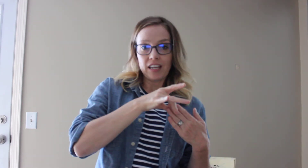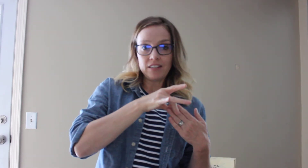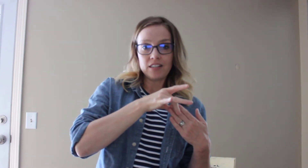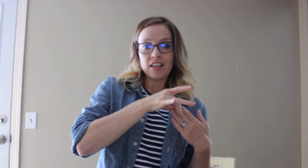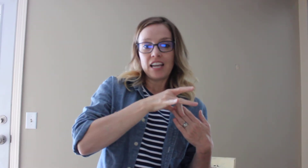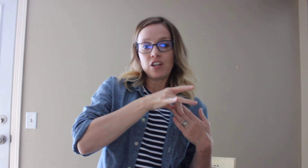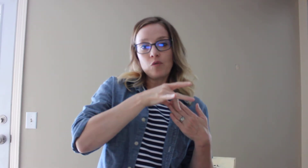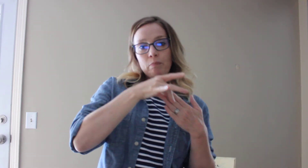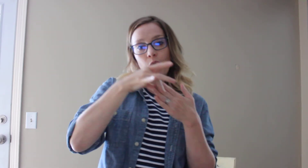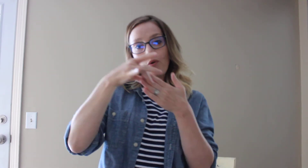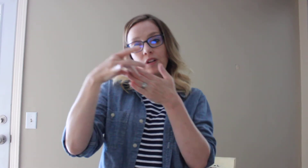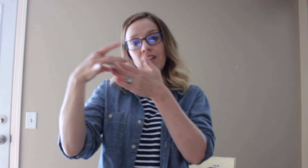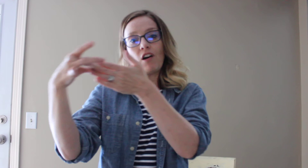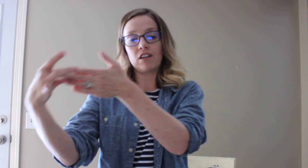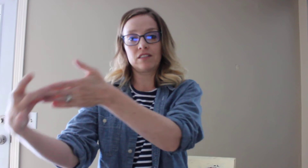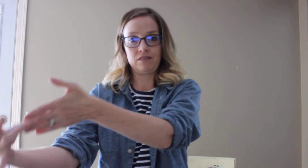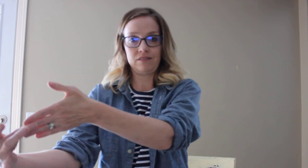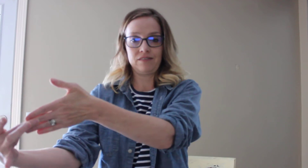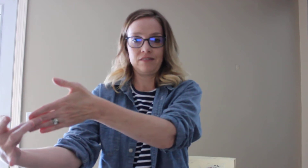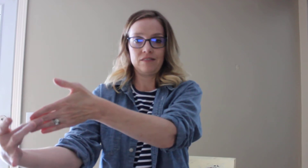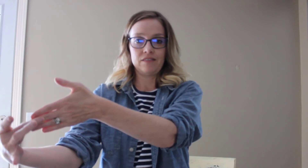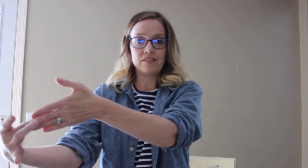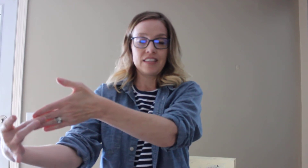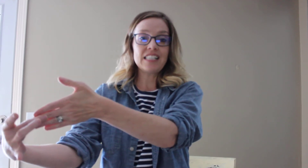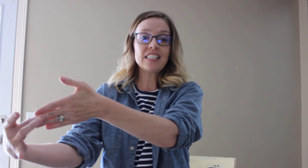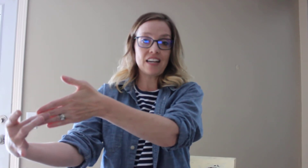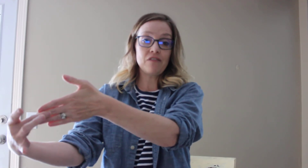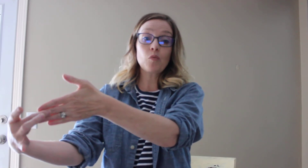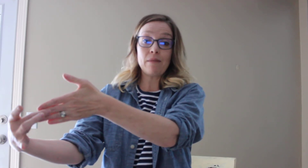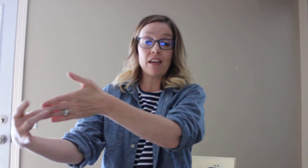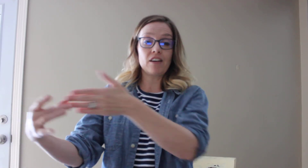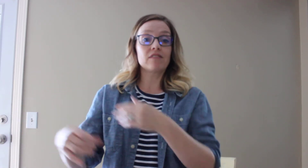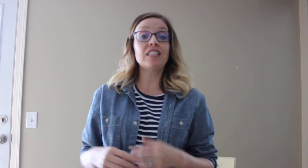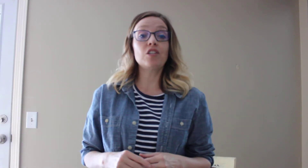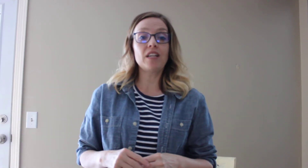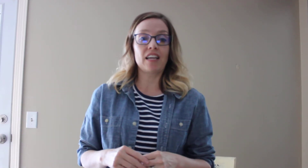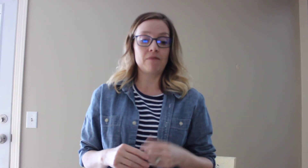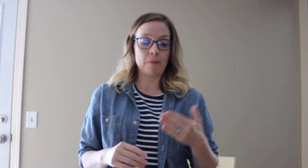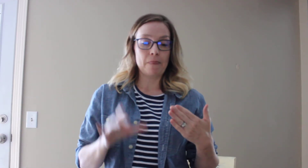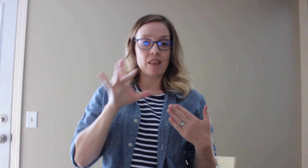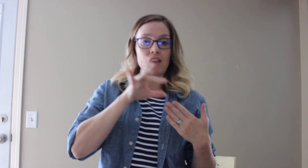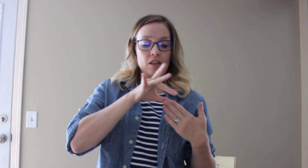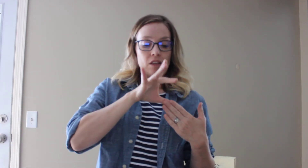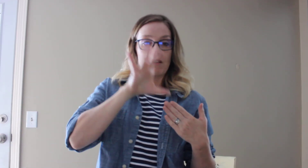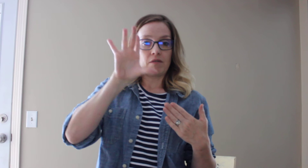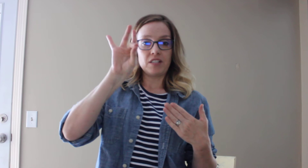hand and you pull it along. That's the sign for waymaker. Let's do it again. Take